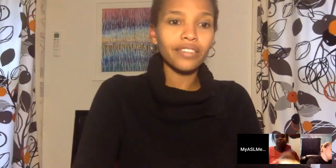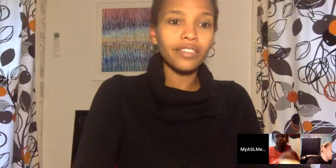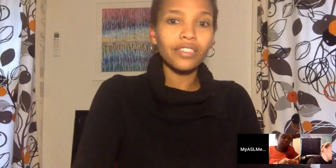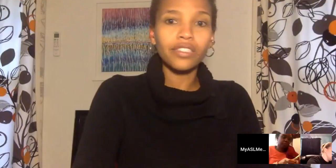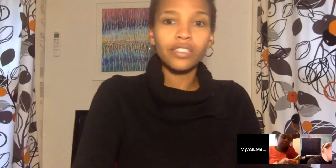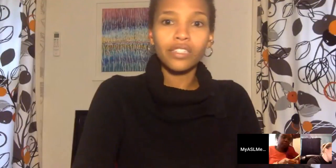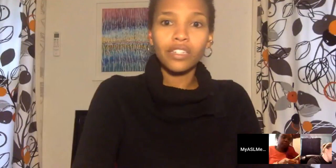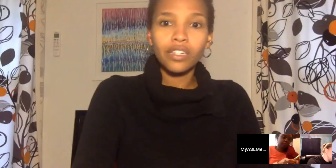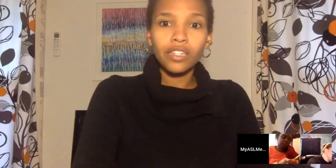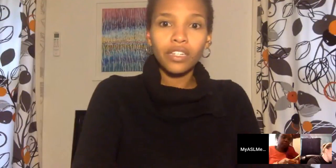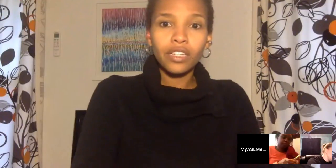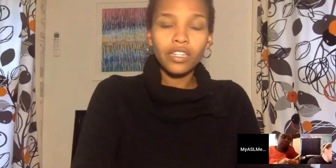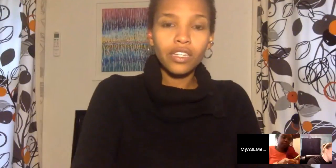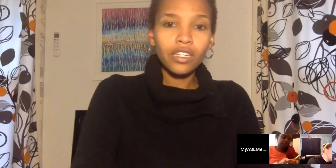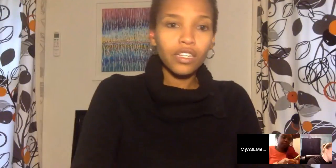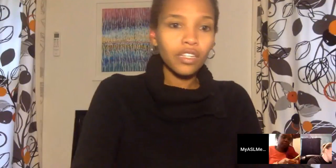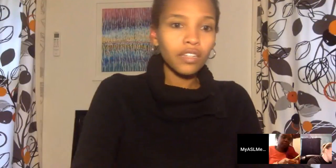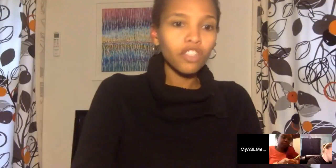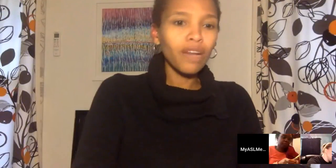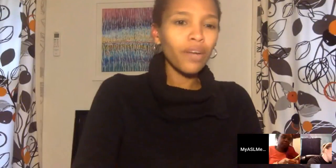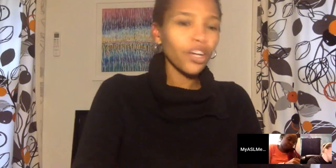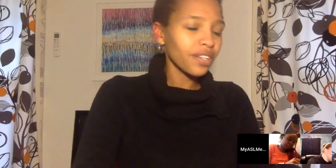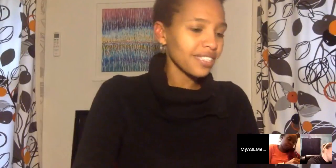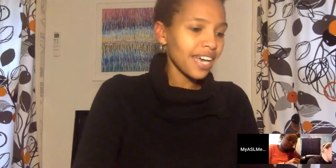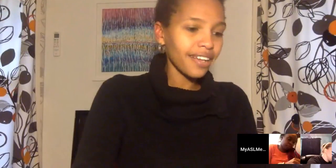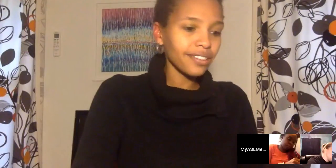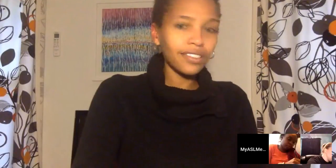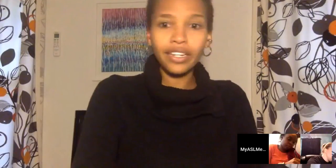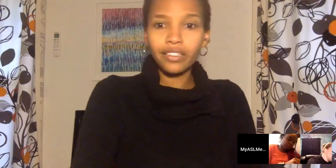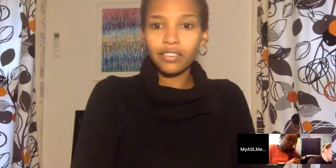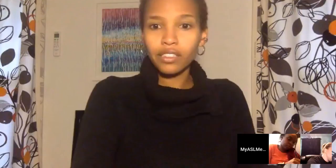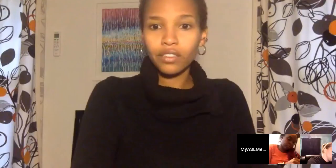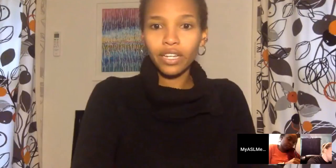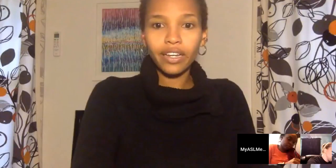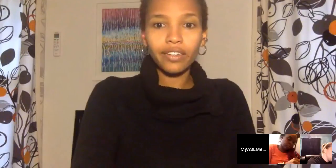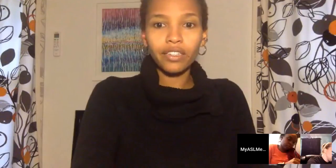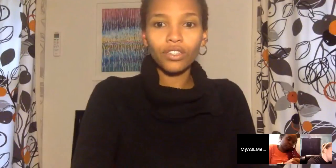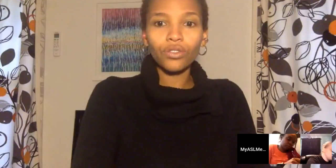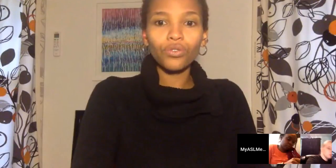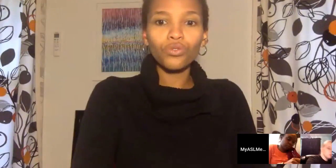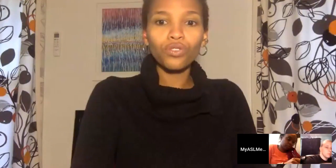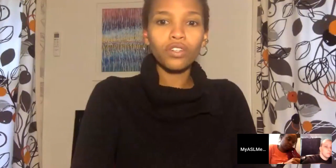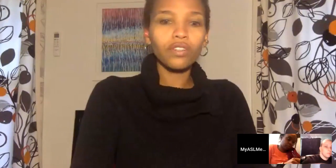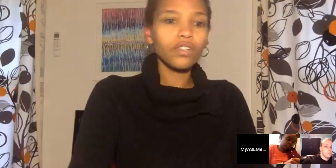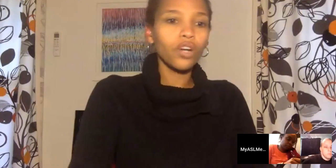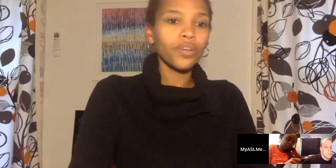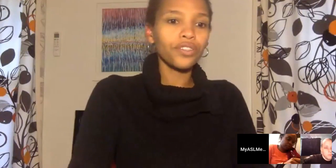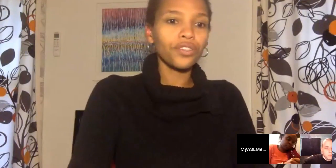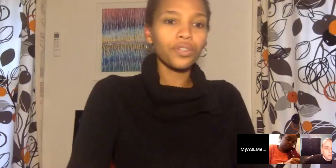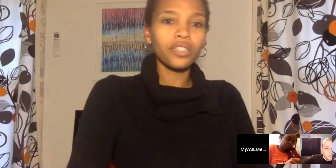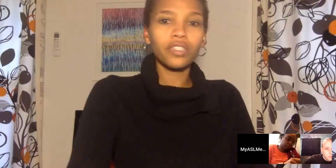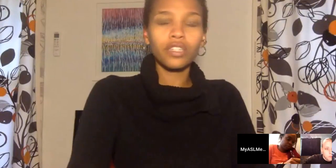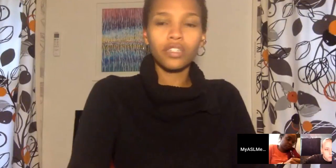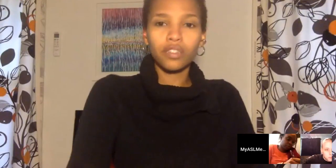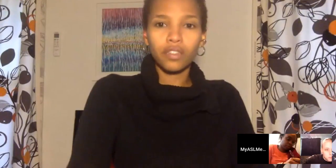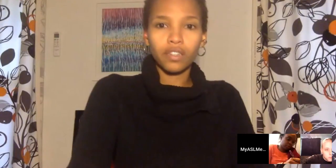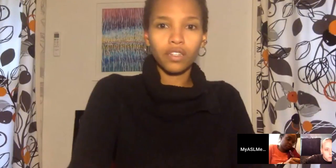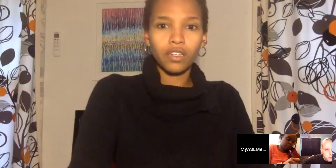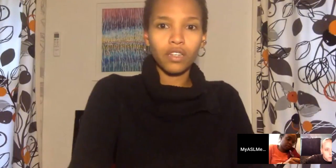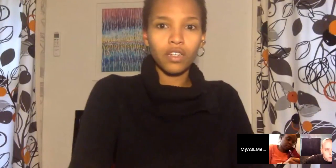seconds. You might want to go to 10 seconds so that you can go into it.